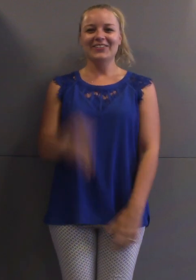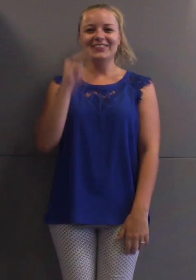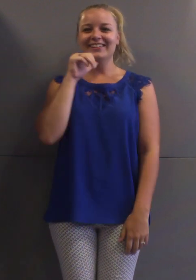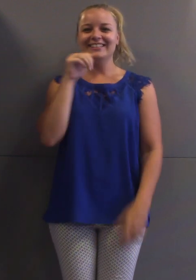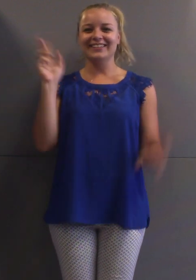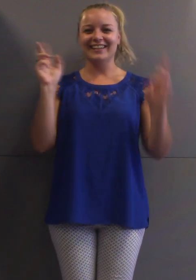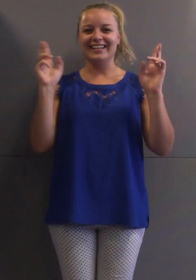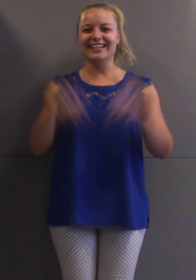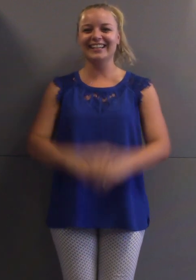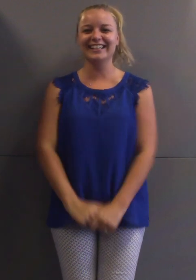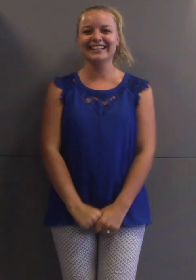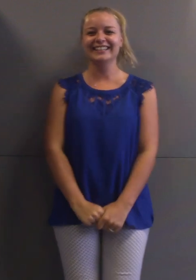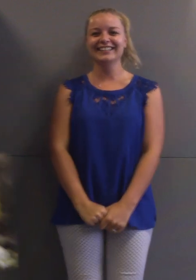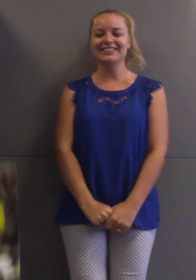Mary's not ready.